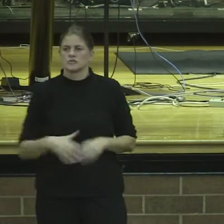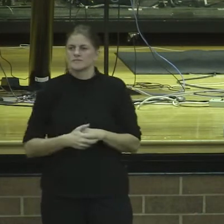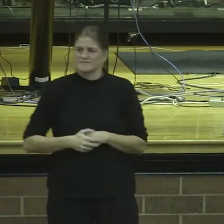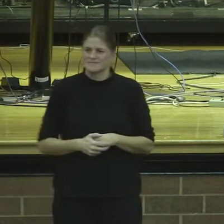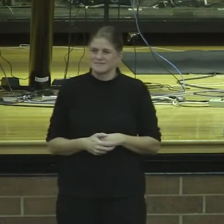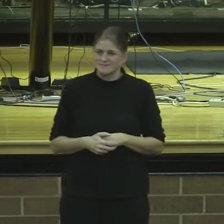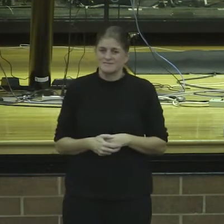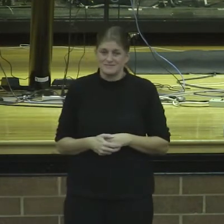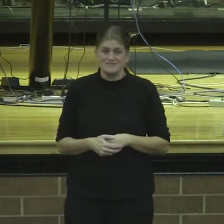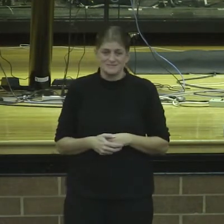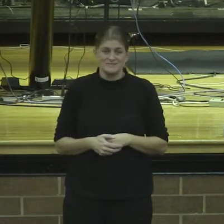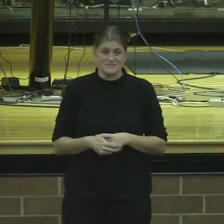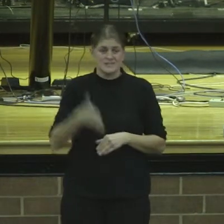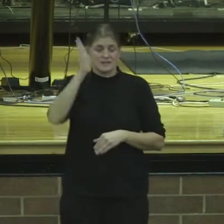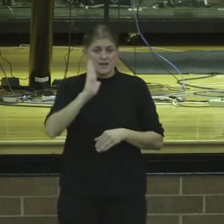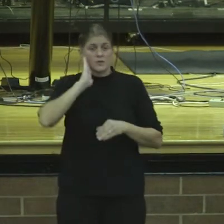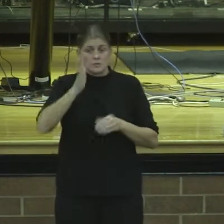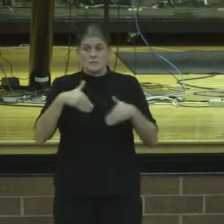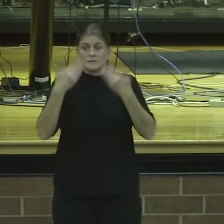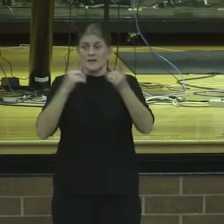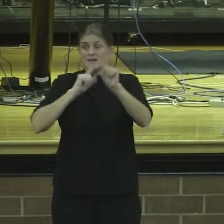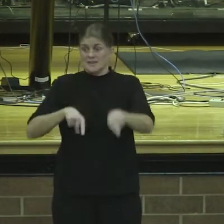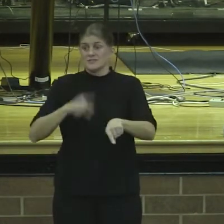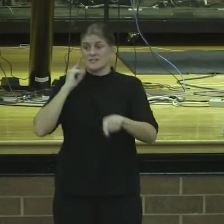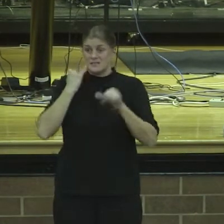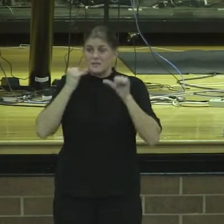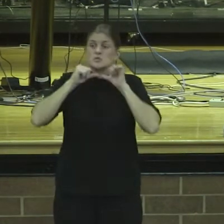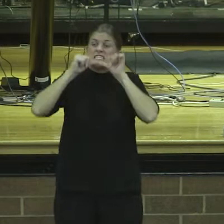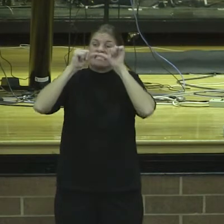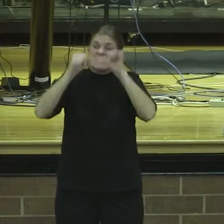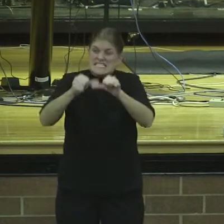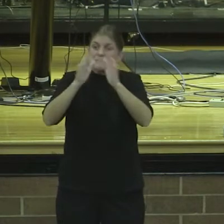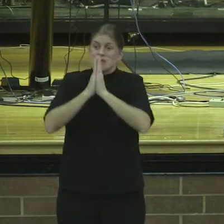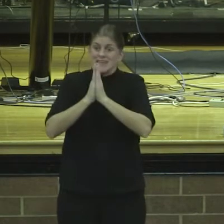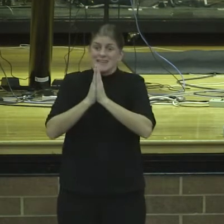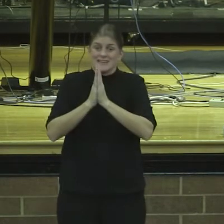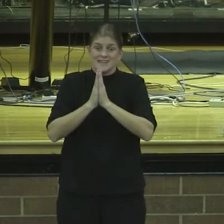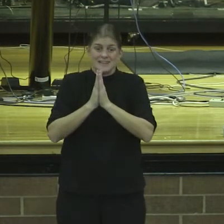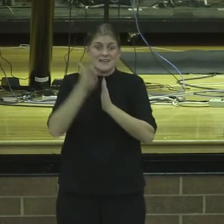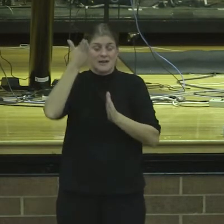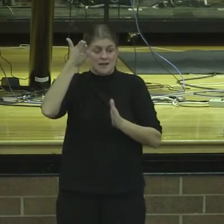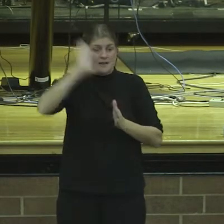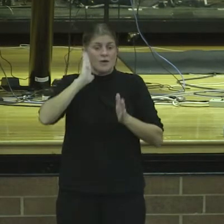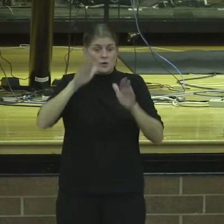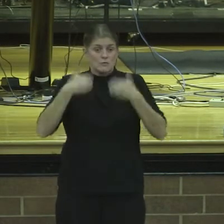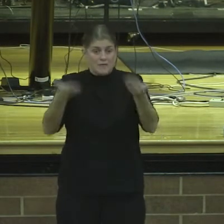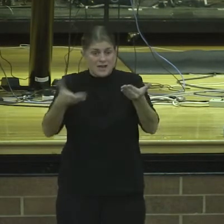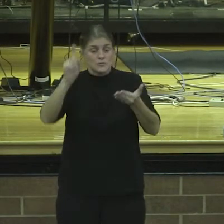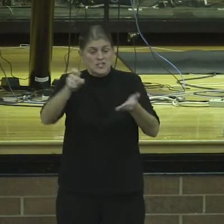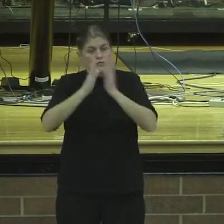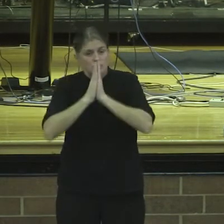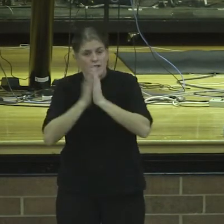God provides the answer from. He will provide it. It will come. He will provide. We just need to